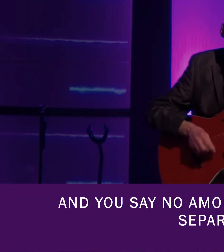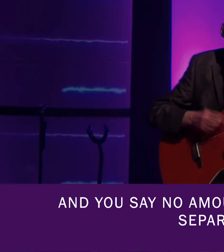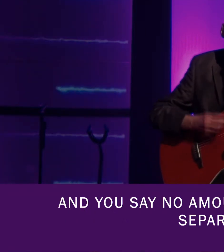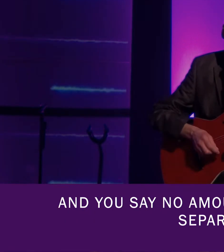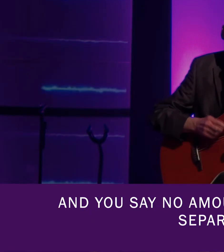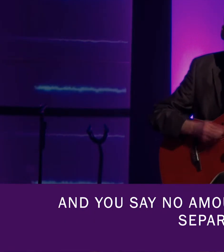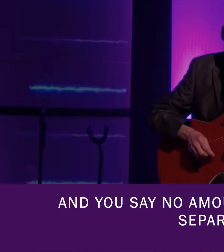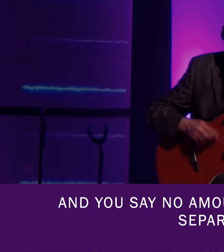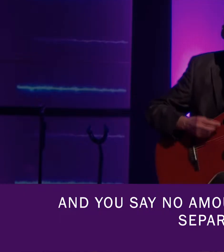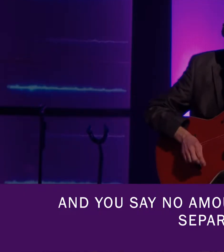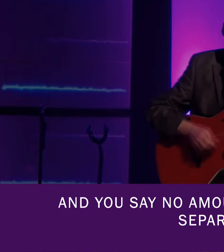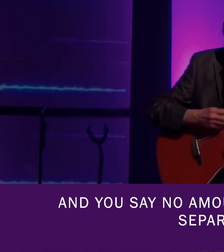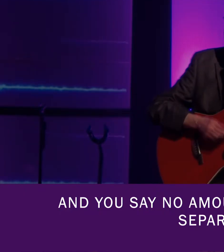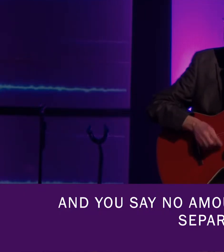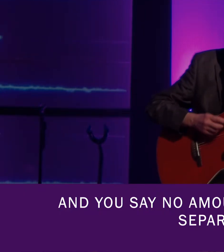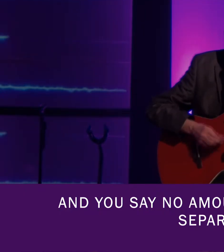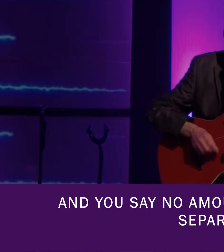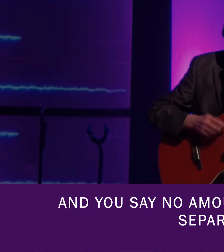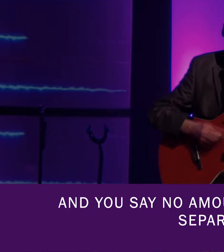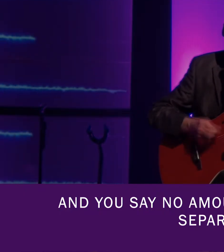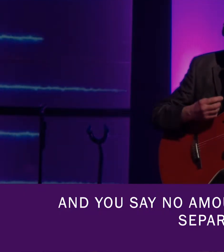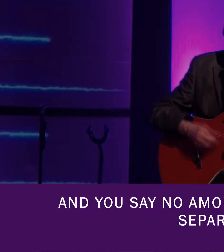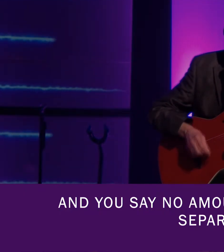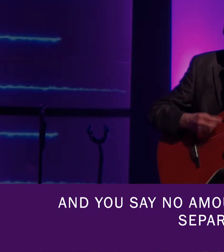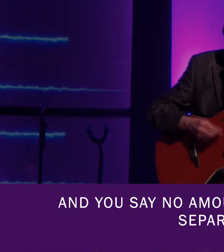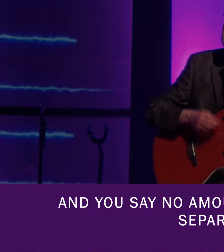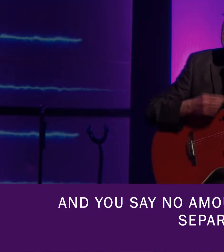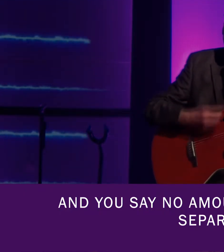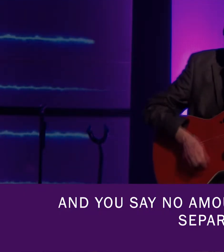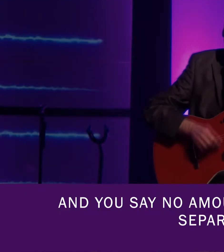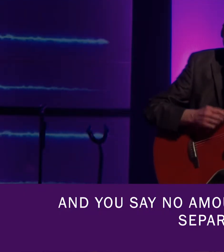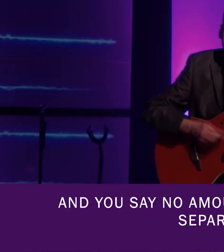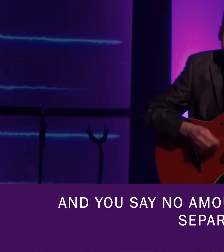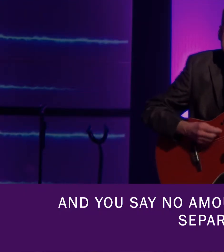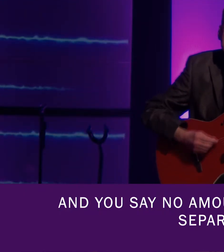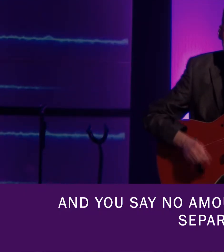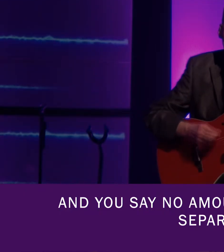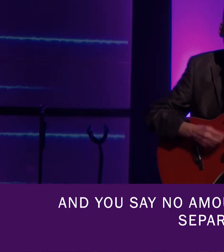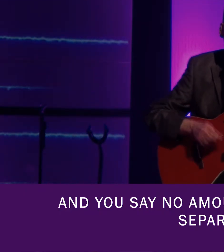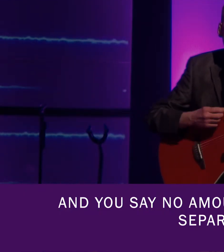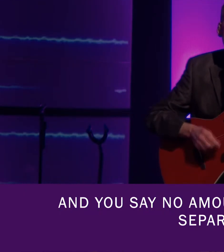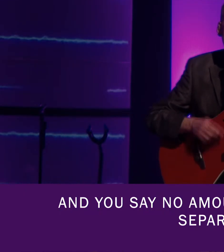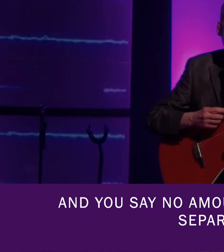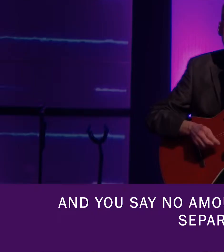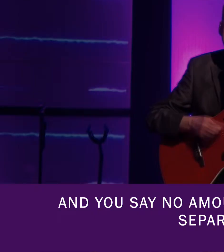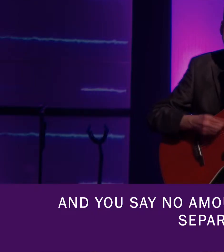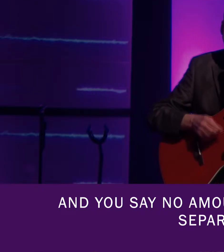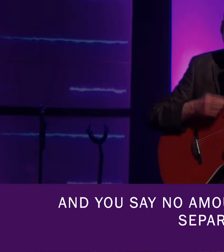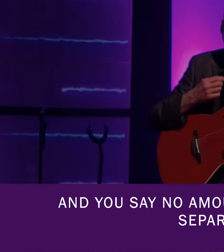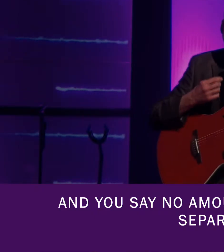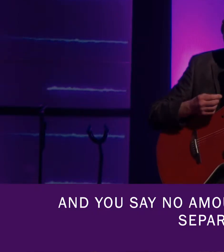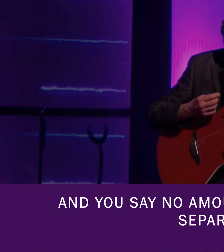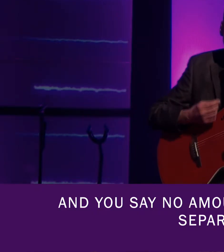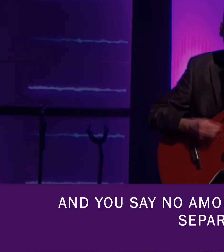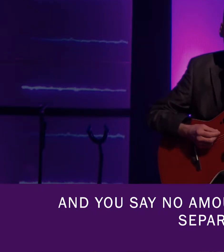They know amount of untruth can separate